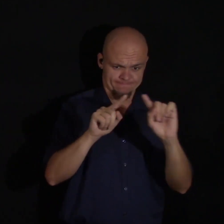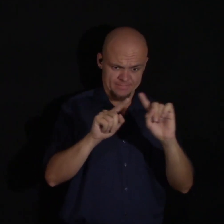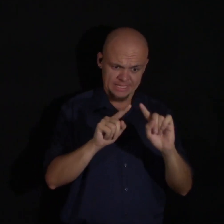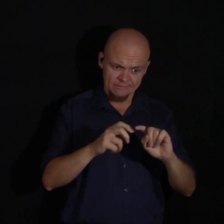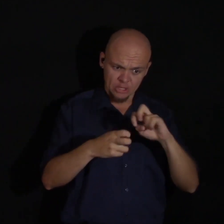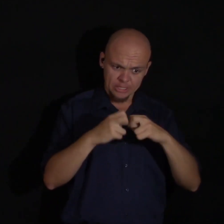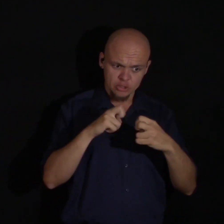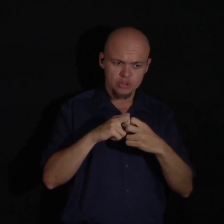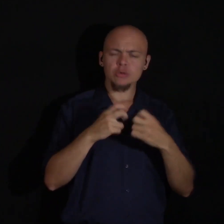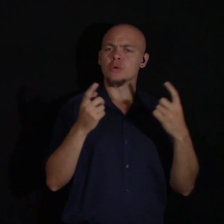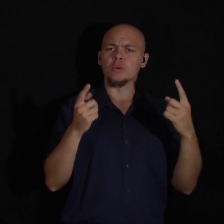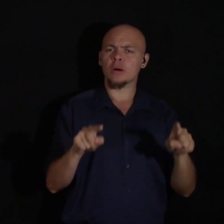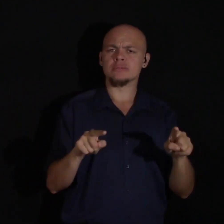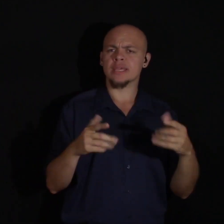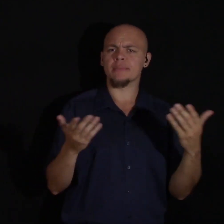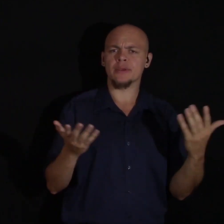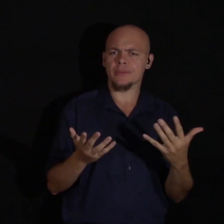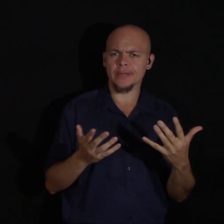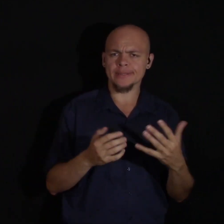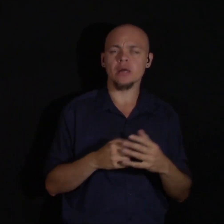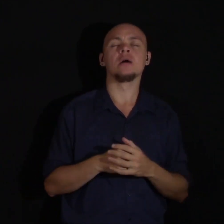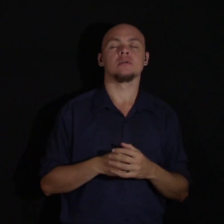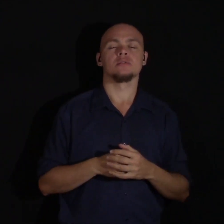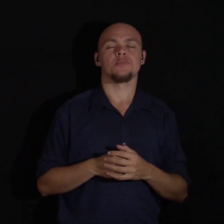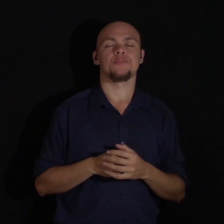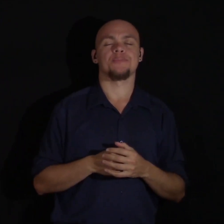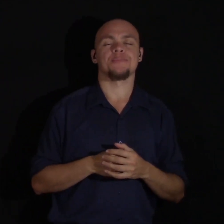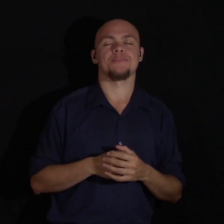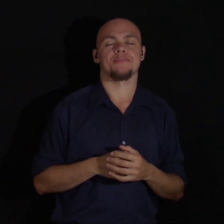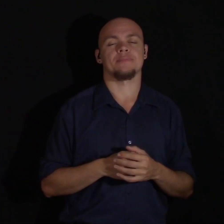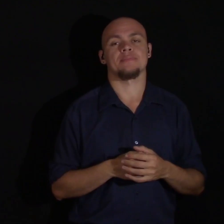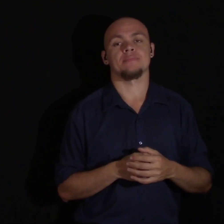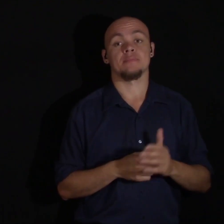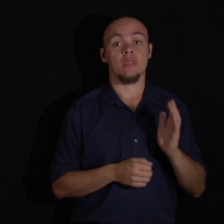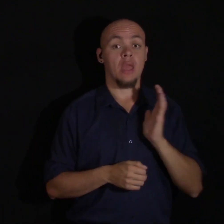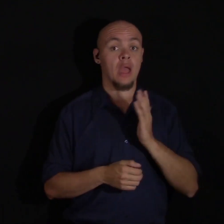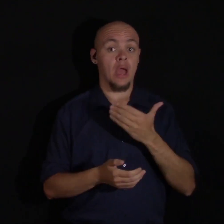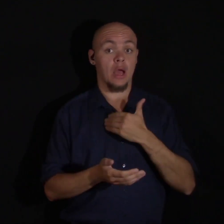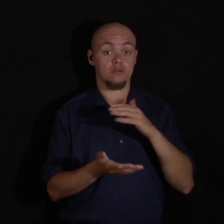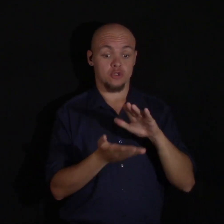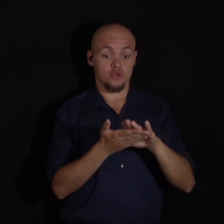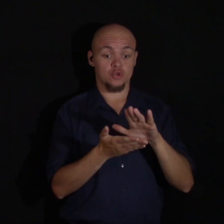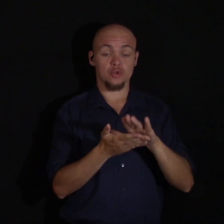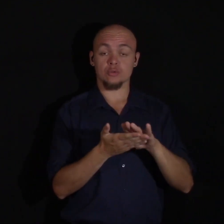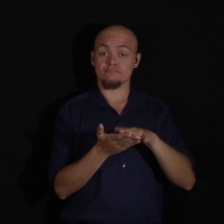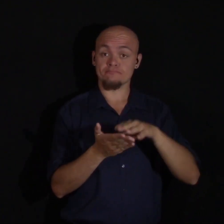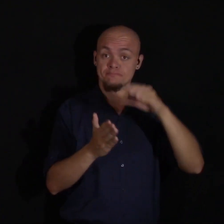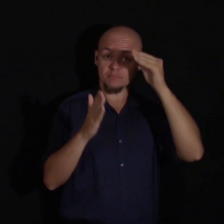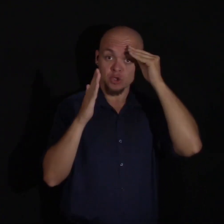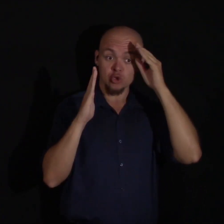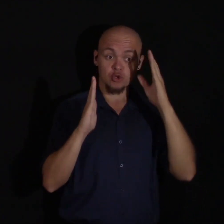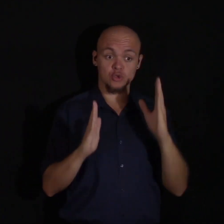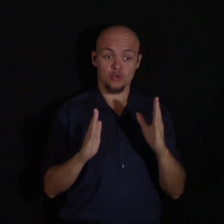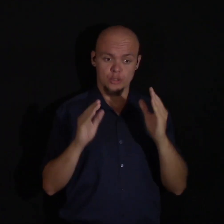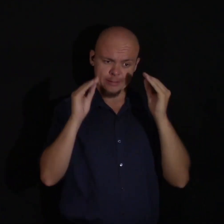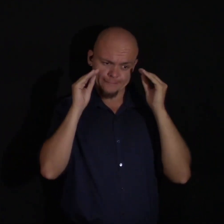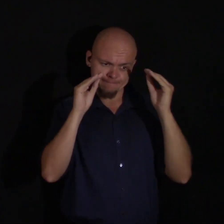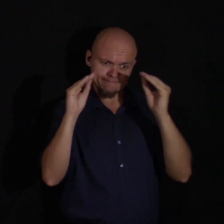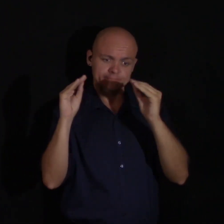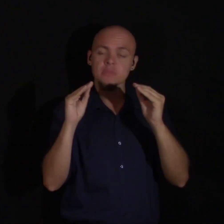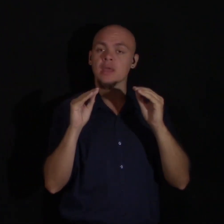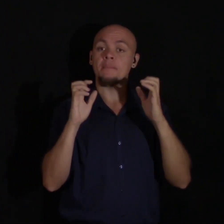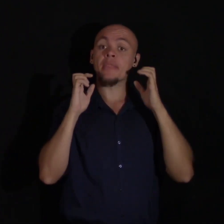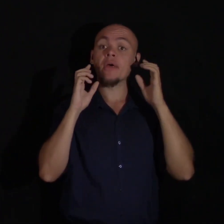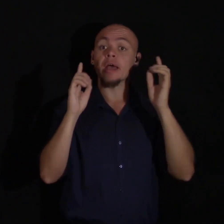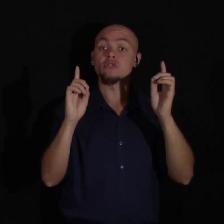issues? What was happening? I found that at our school, students are educated on these topics, but they're